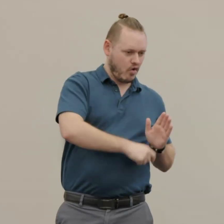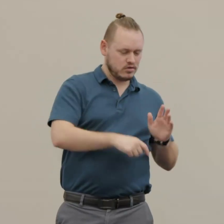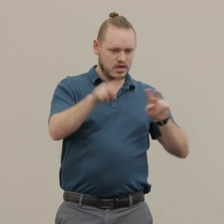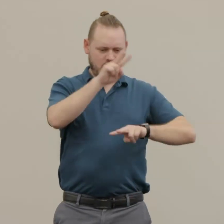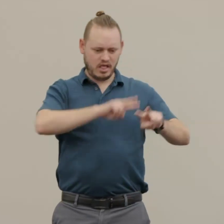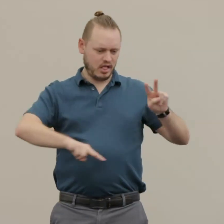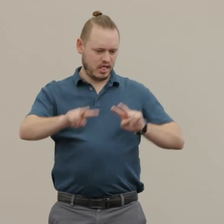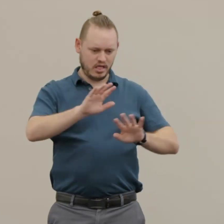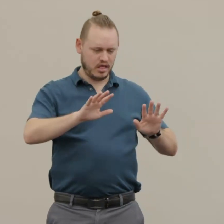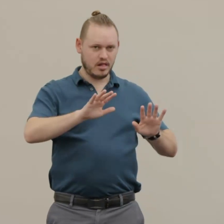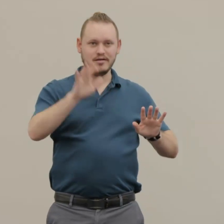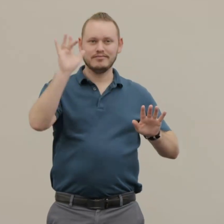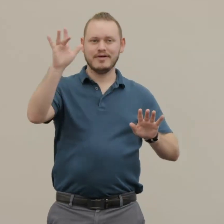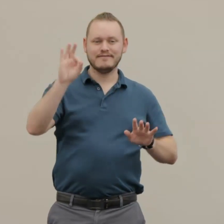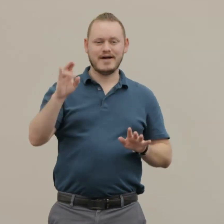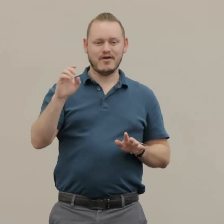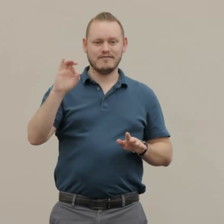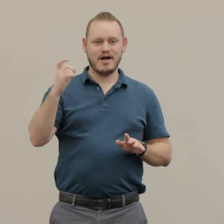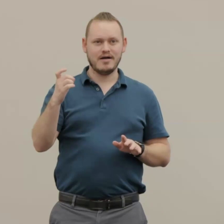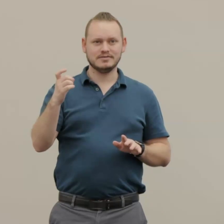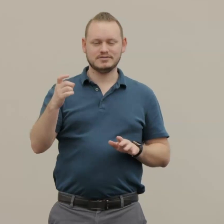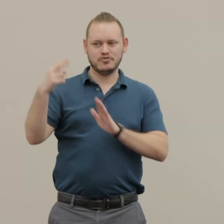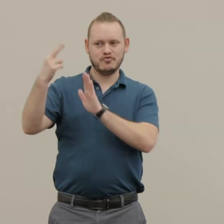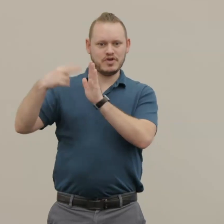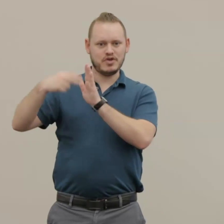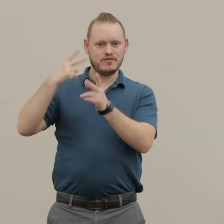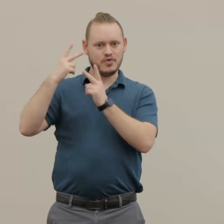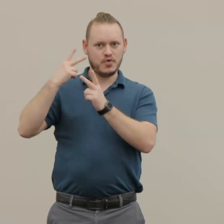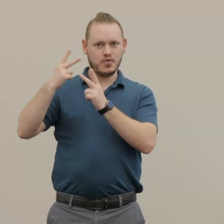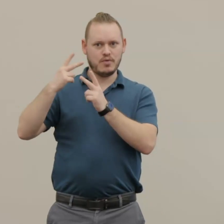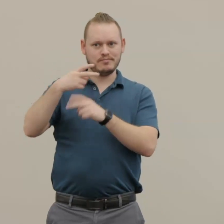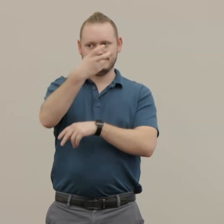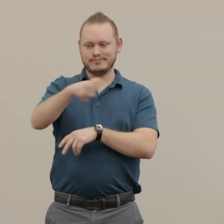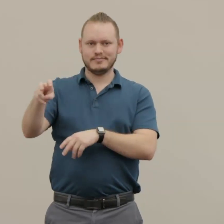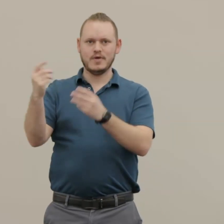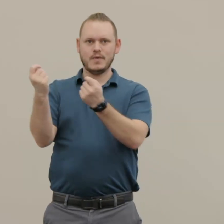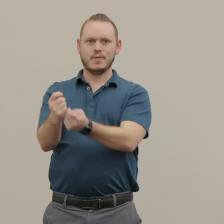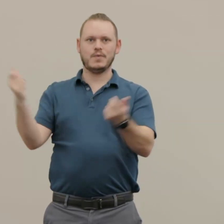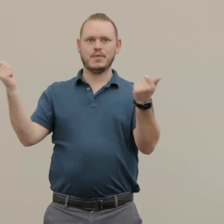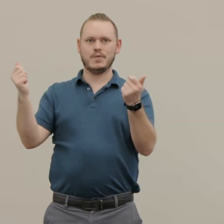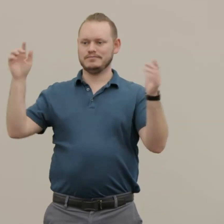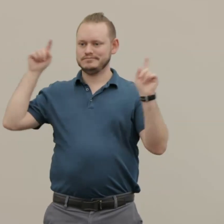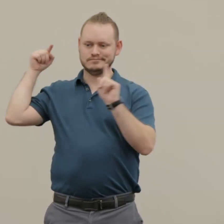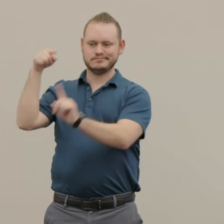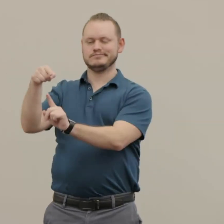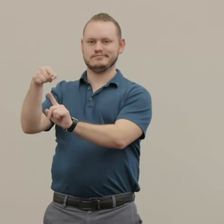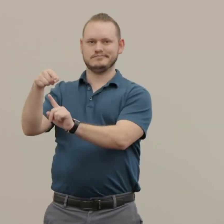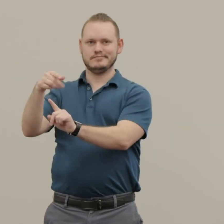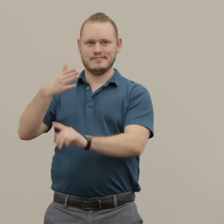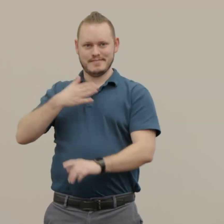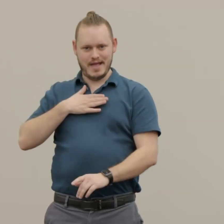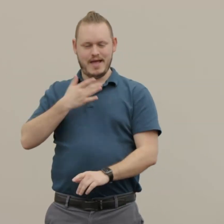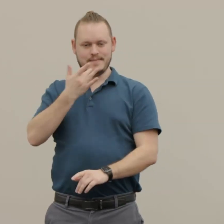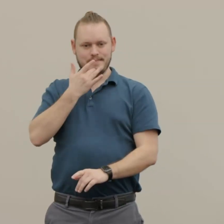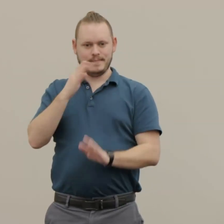I click in Firefox that little reader view, and that all goes away. And it picked my